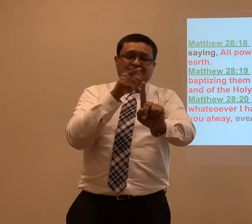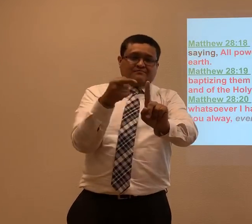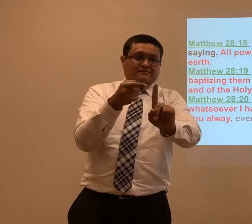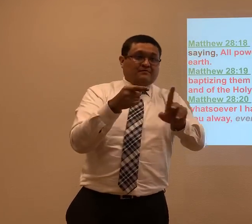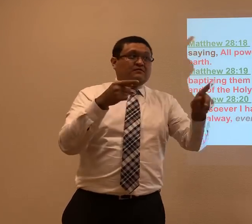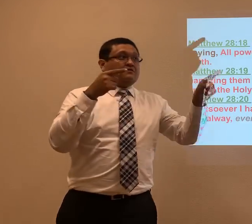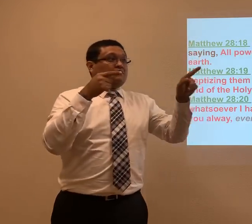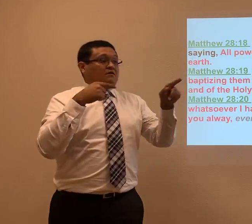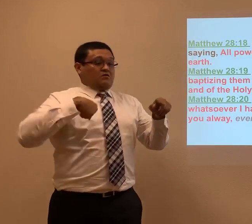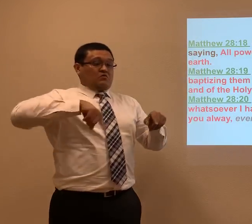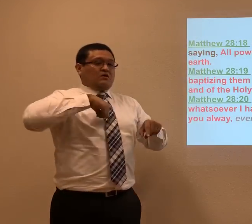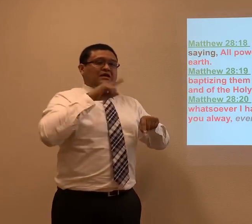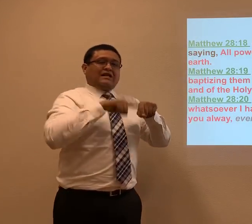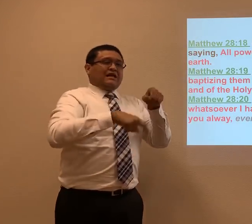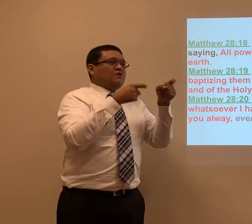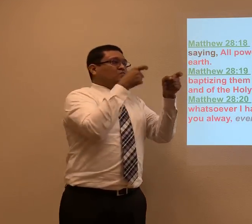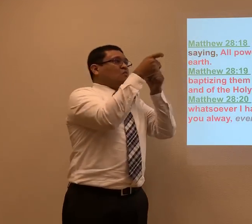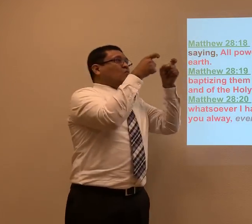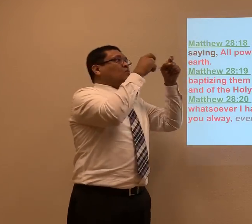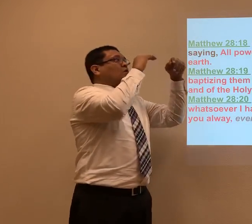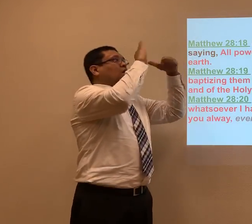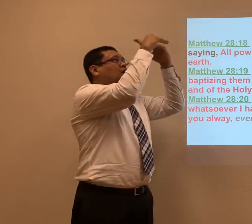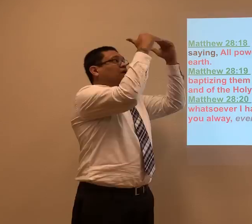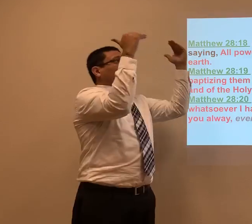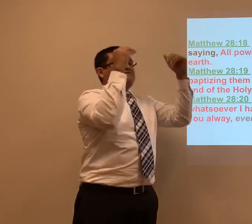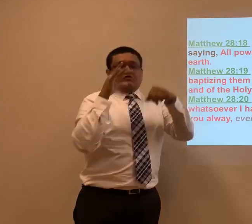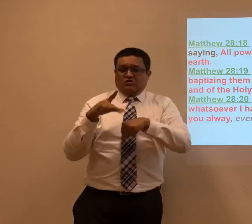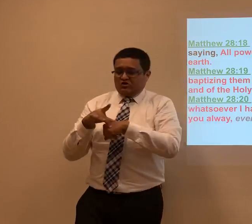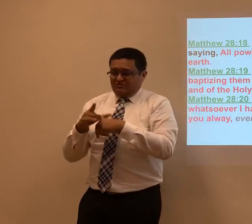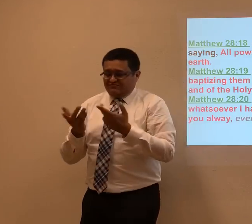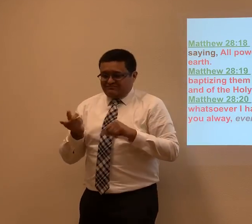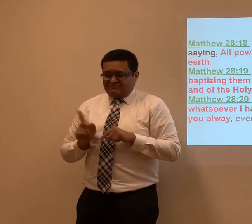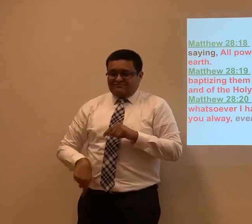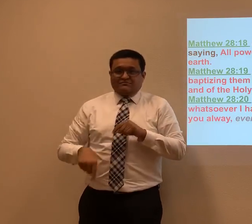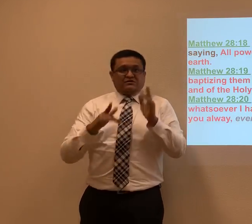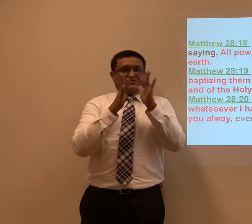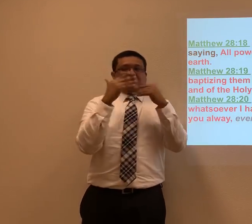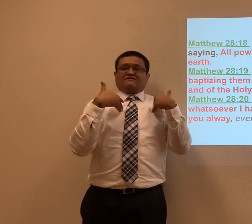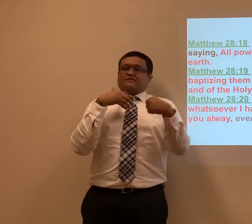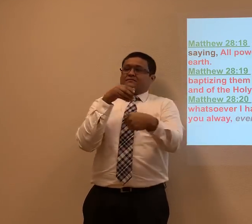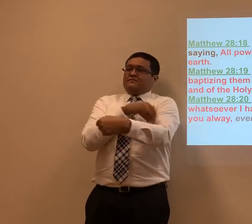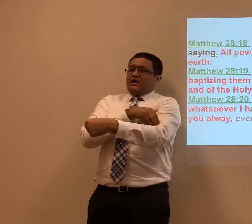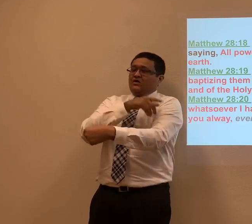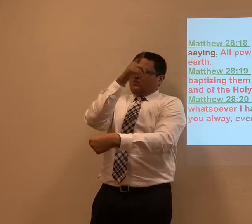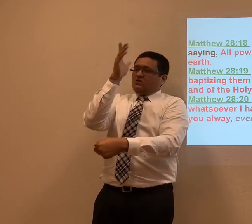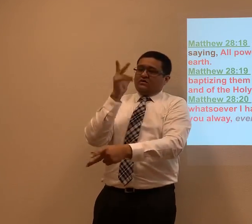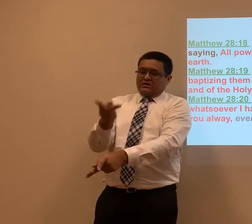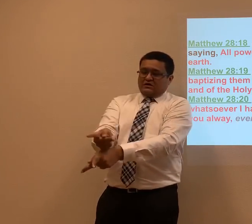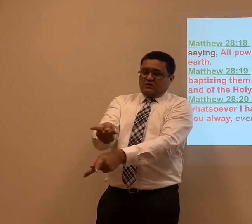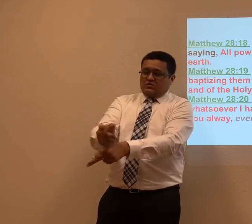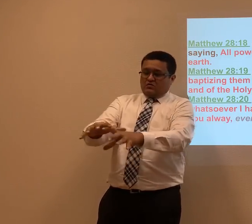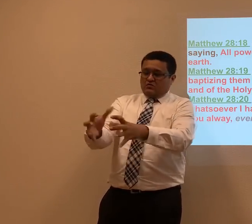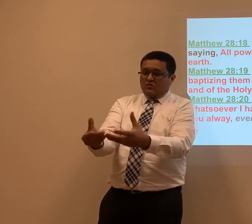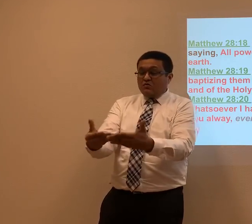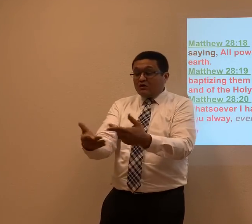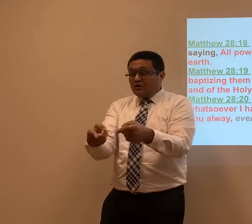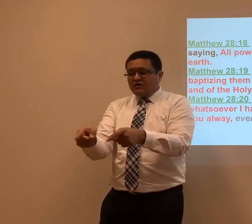I know I'm going off a rabbit trail here, but we can't control the heavens and the earth. We can't. But only Jesus had all power to